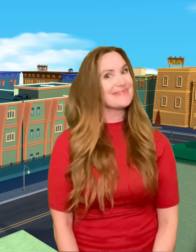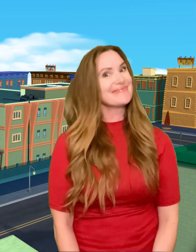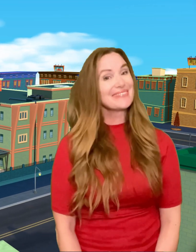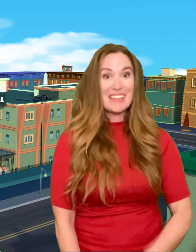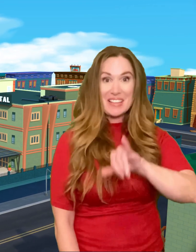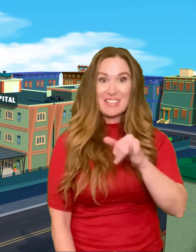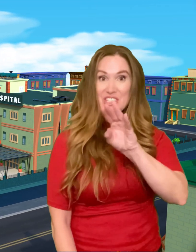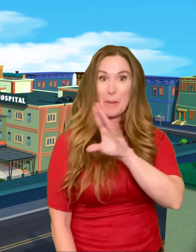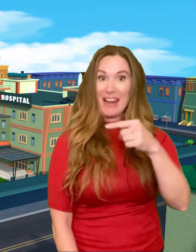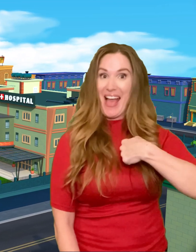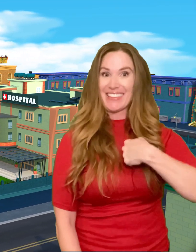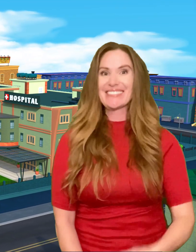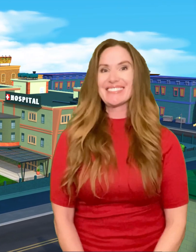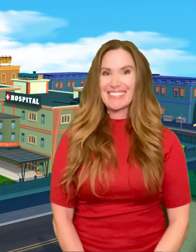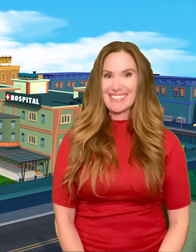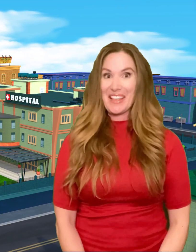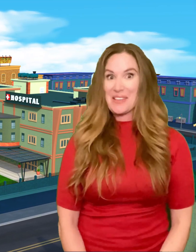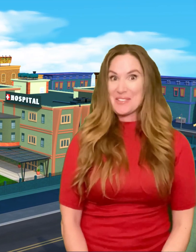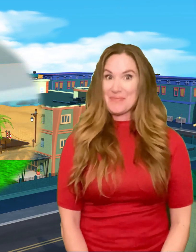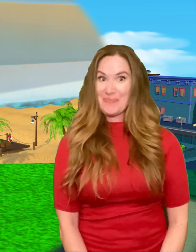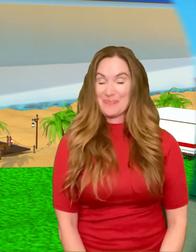cartoon Jim and